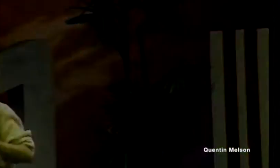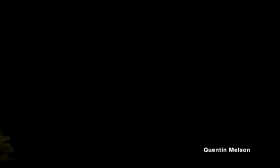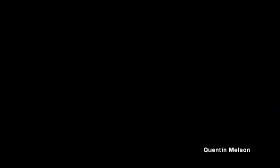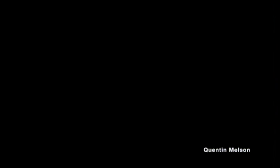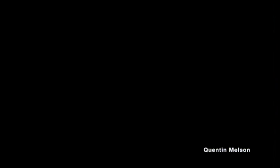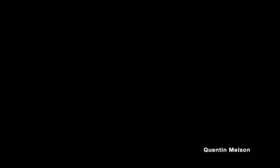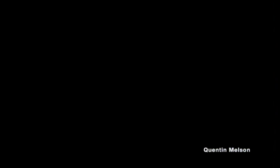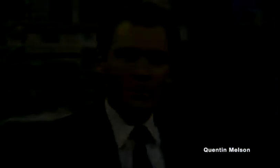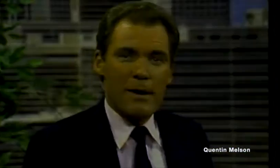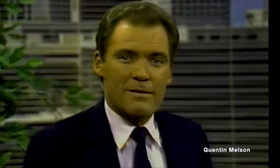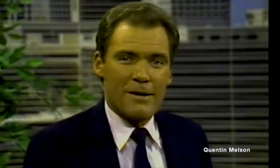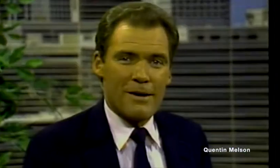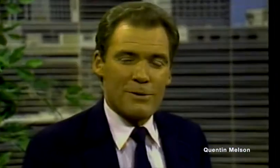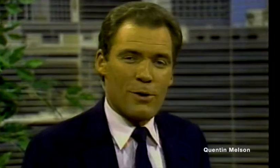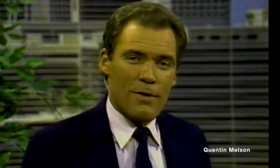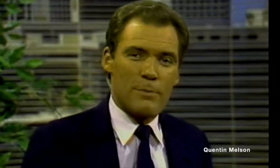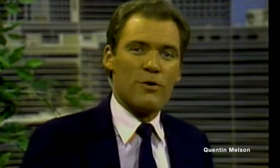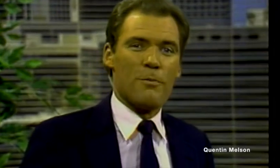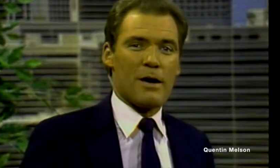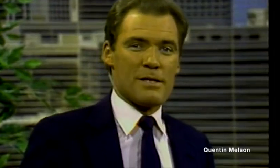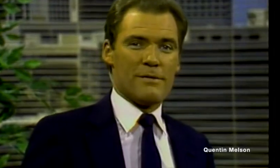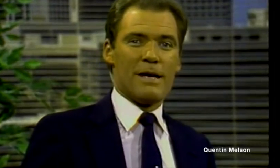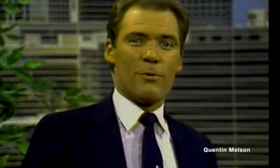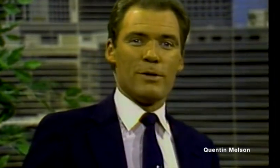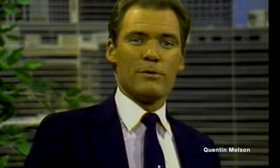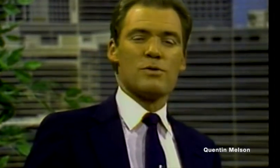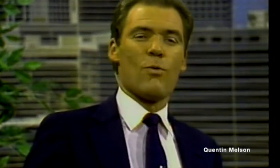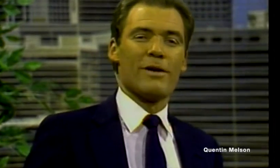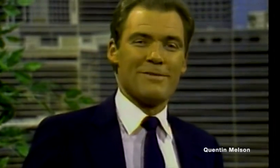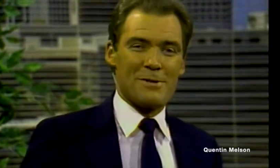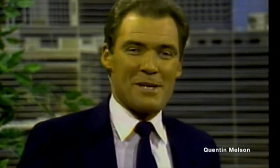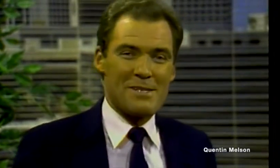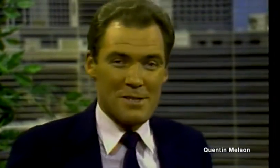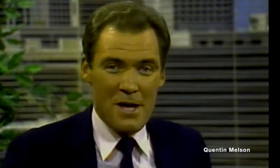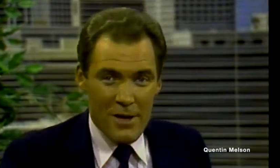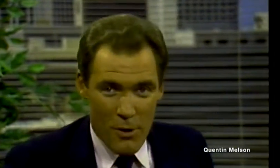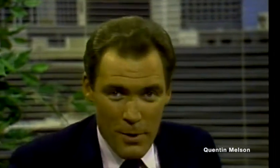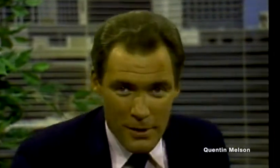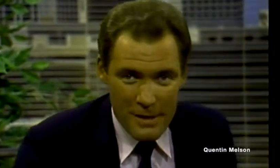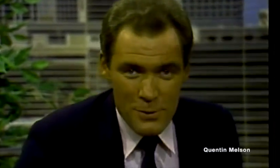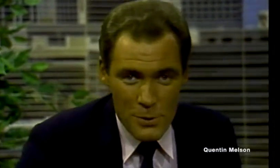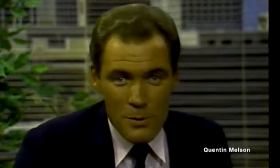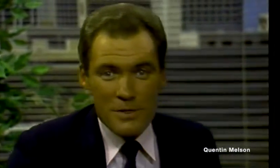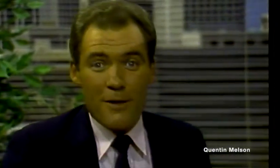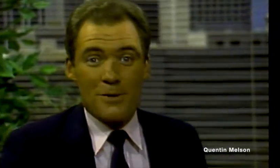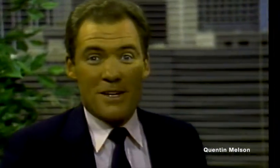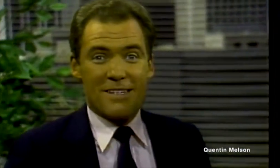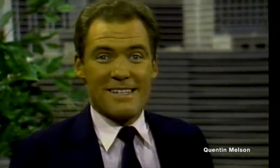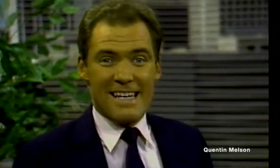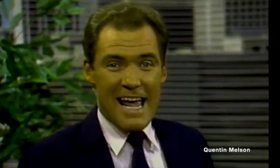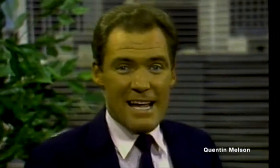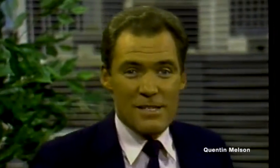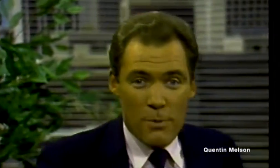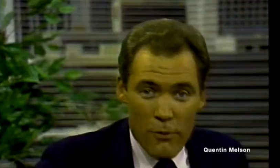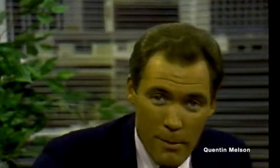All right. You might call that proof positive that when you lose one of your senses, your ability to use other senses is enhanced. The performers